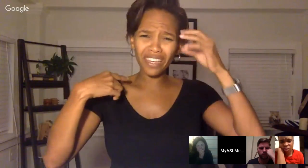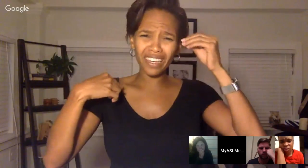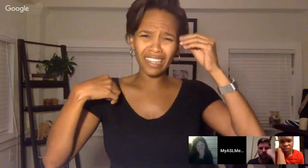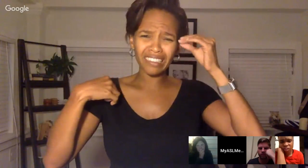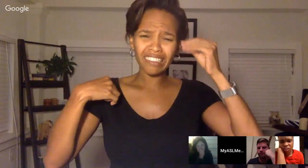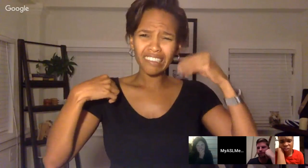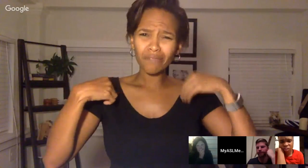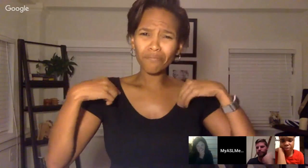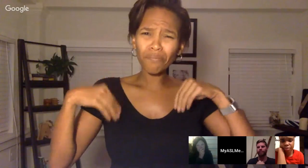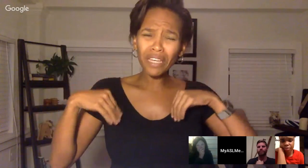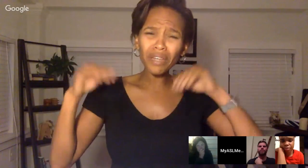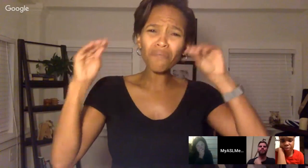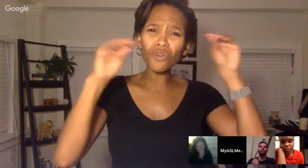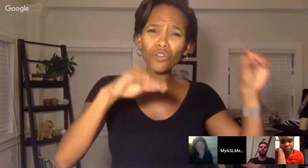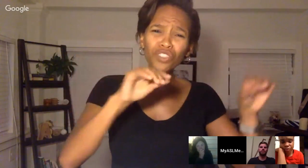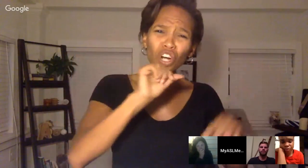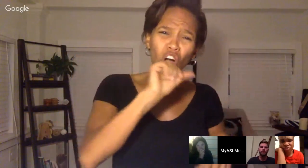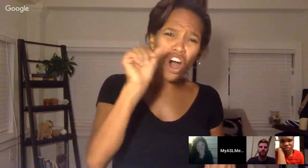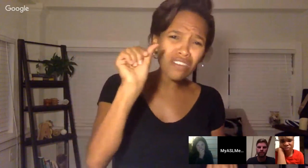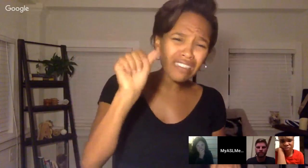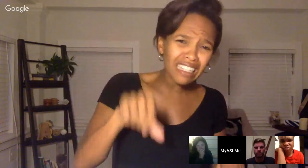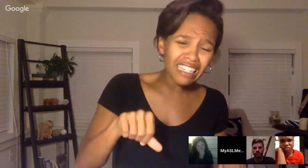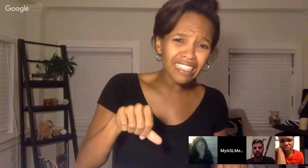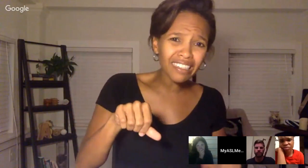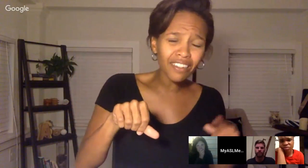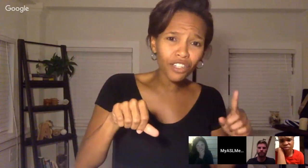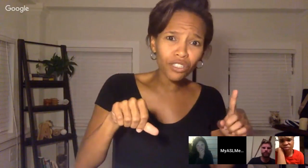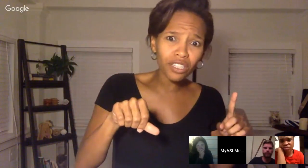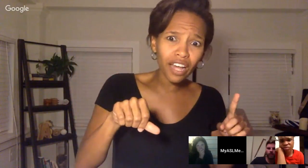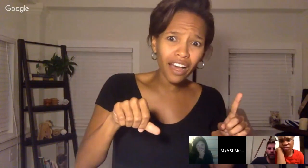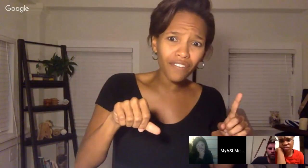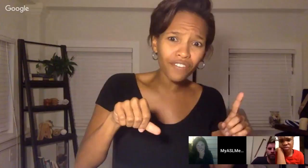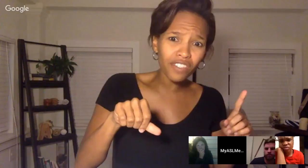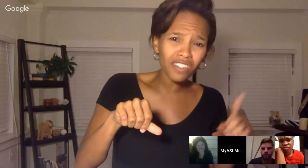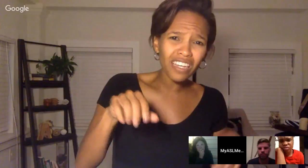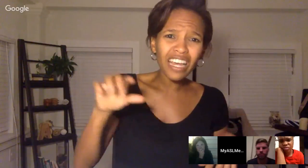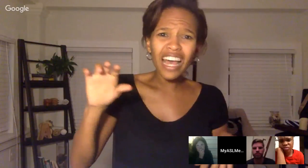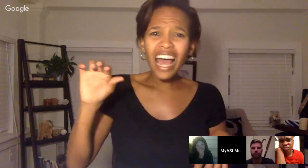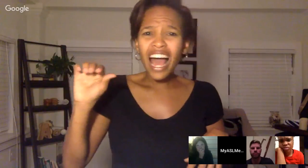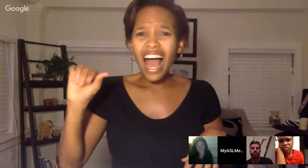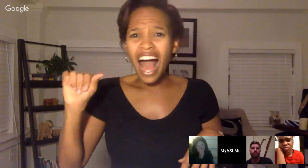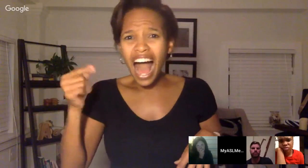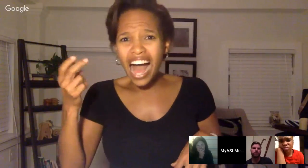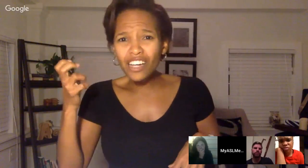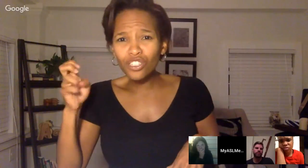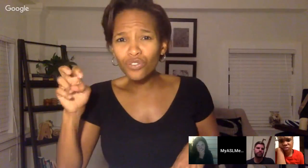I'm thinking. Me move to Austin. There's the left.